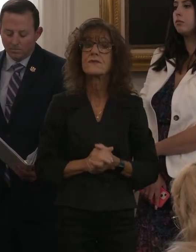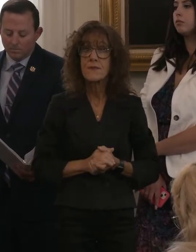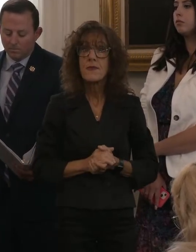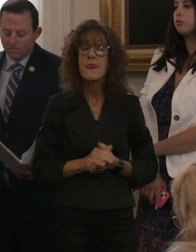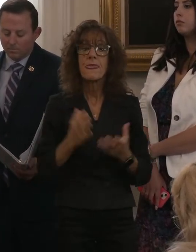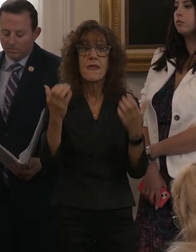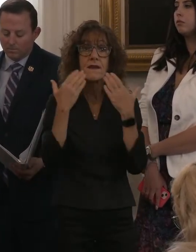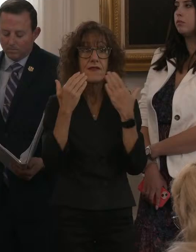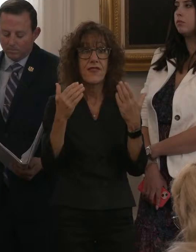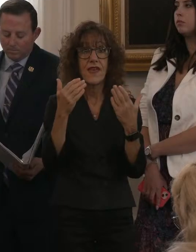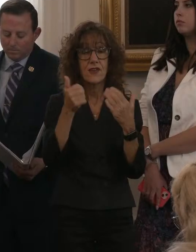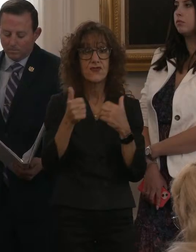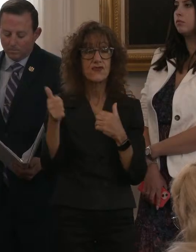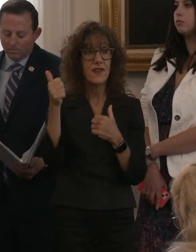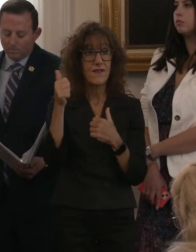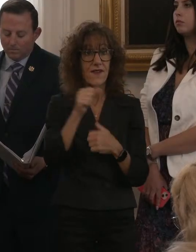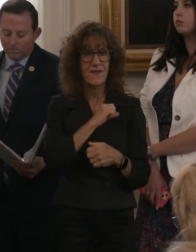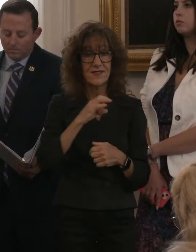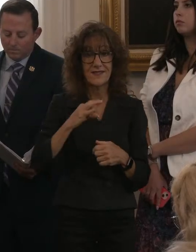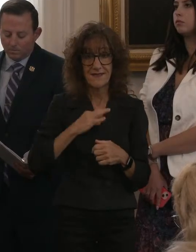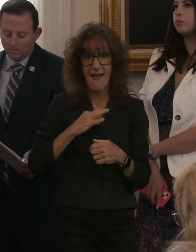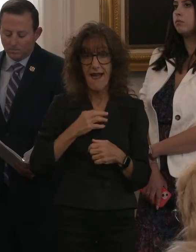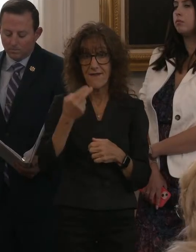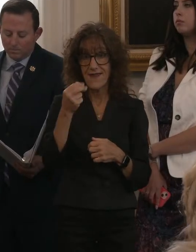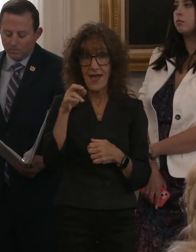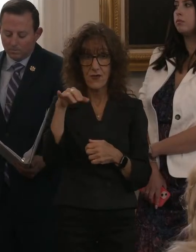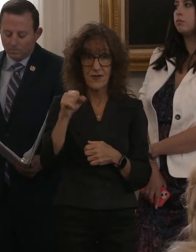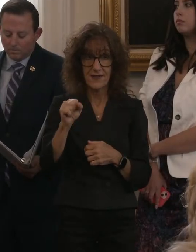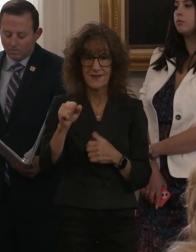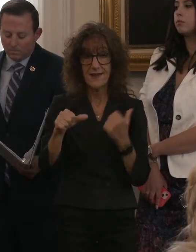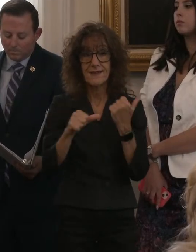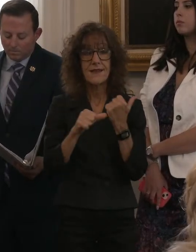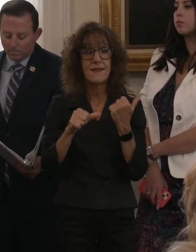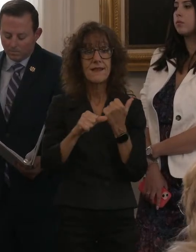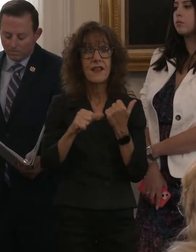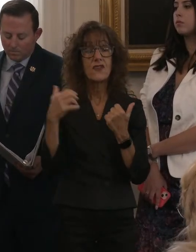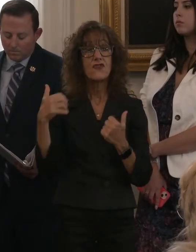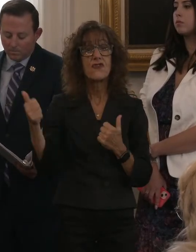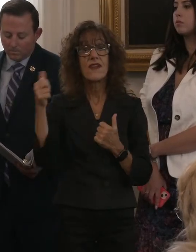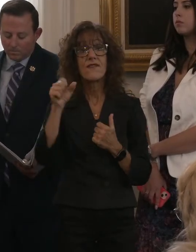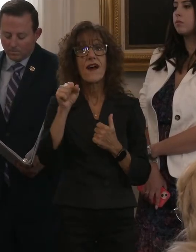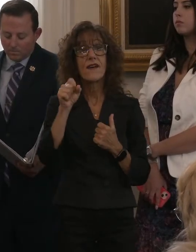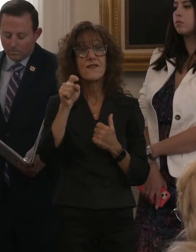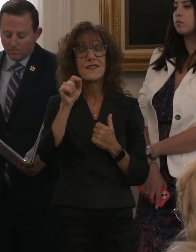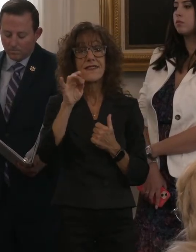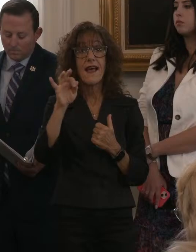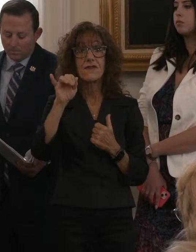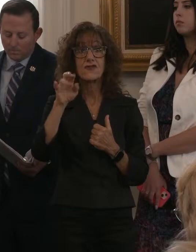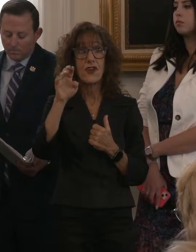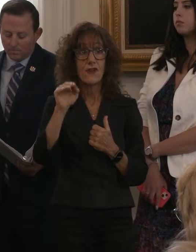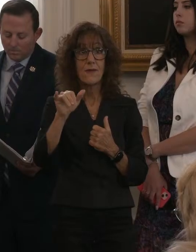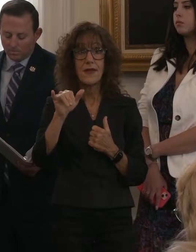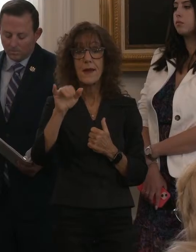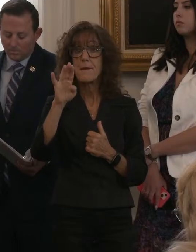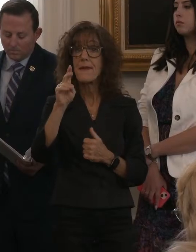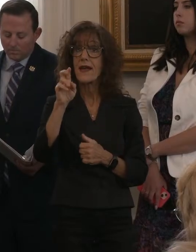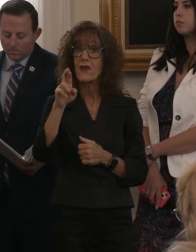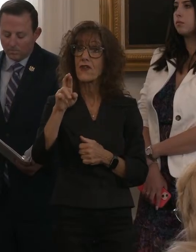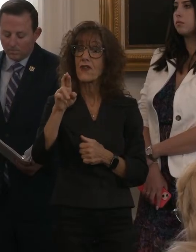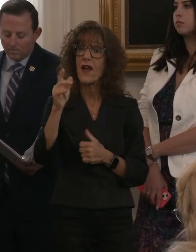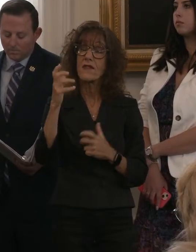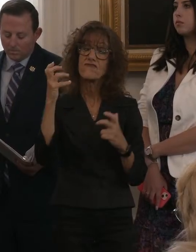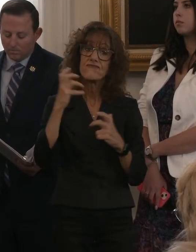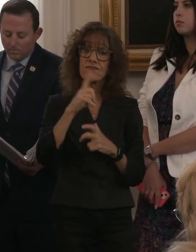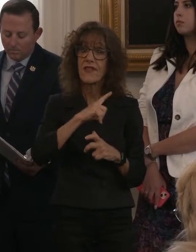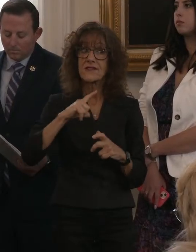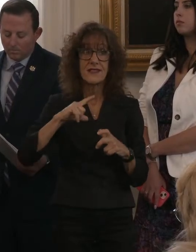I want to thank our chief of staff, Fagan Harris, and our deputy chiefs of staff. I want to thank Jeremy Baker and the outstanding